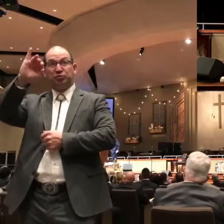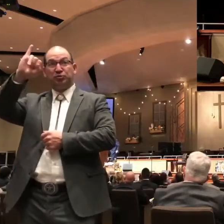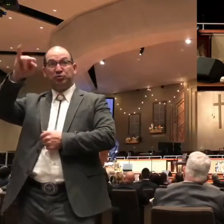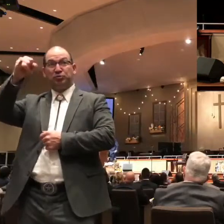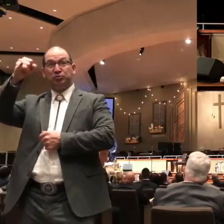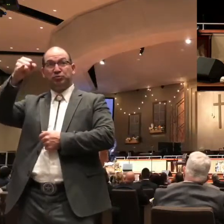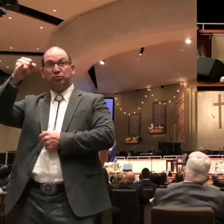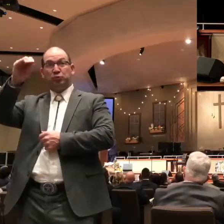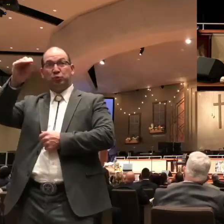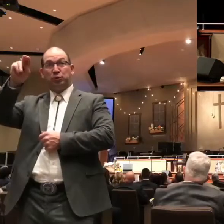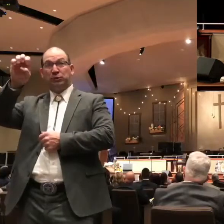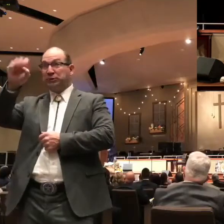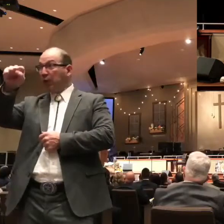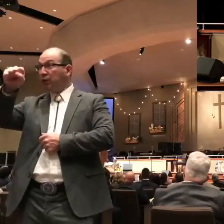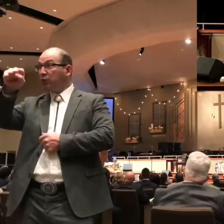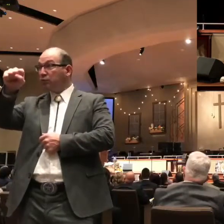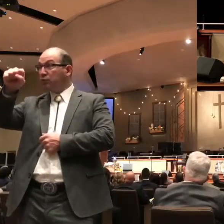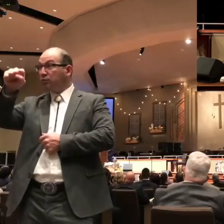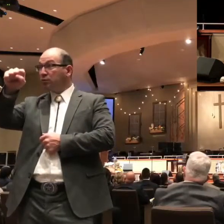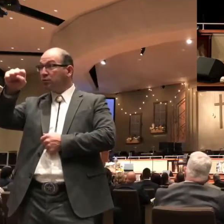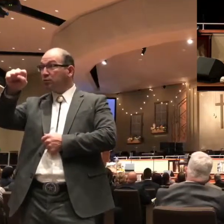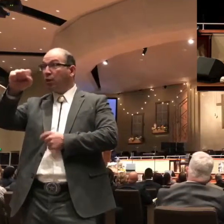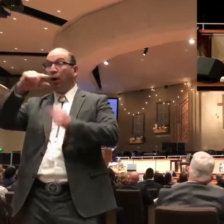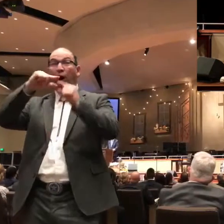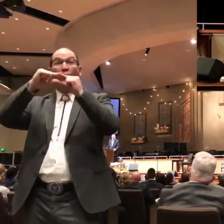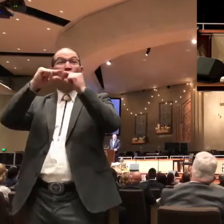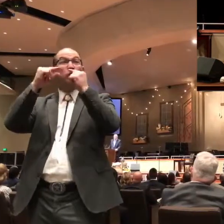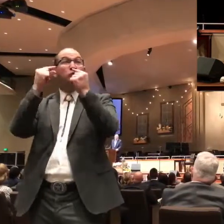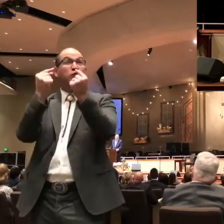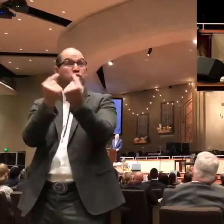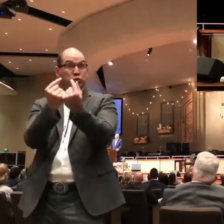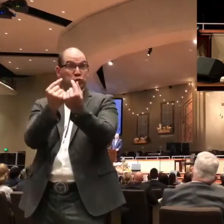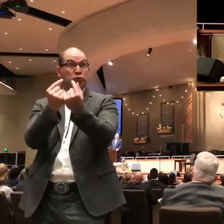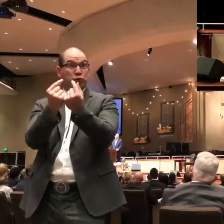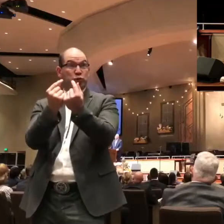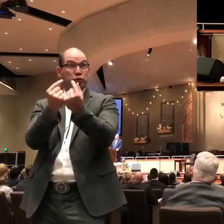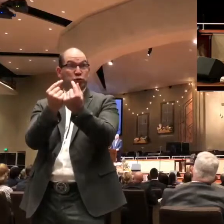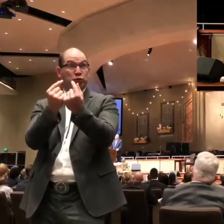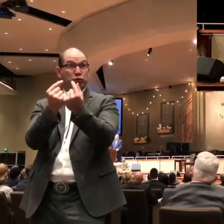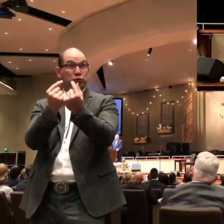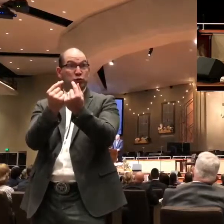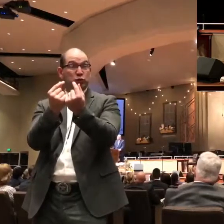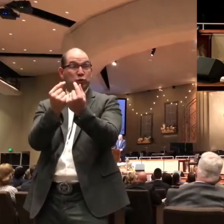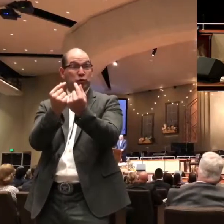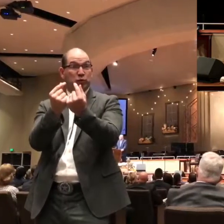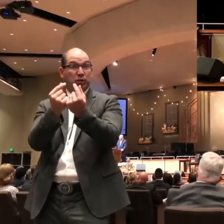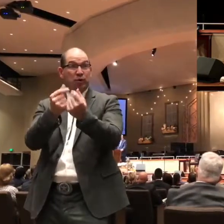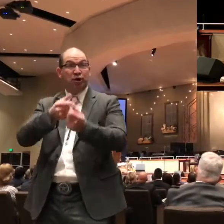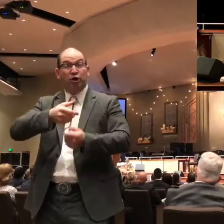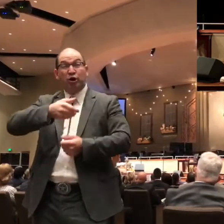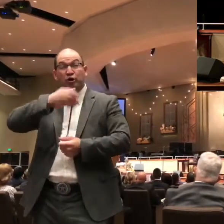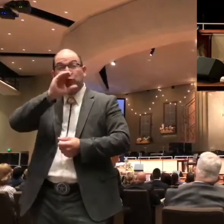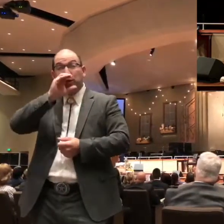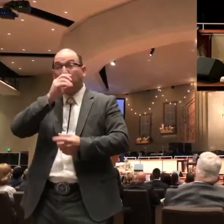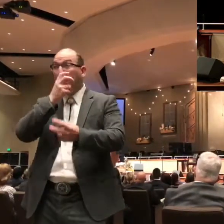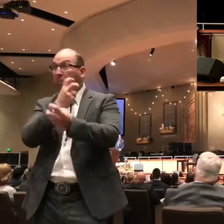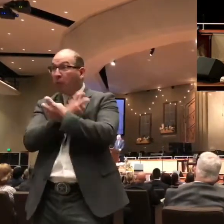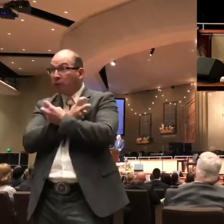By the way, I don't have the specific numbers, but I'll just step out on a limb to say that 90% of those that drank the Kool-Aid were women.